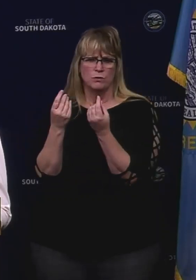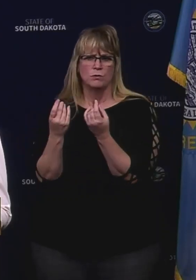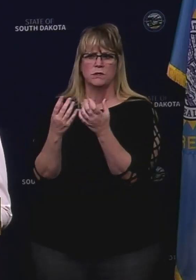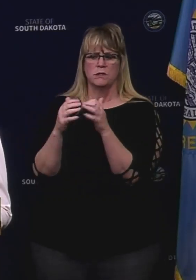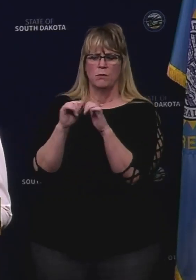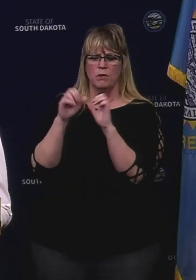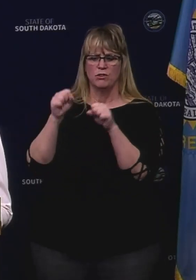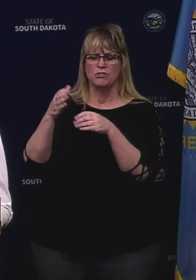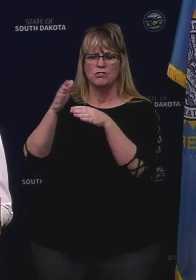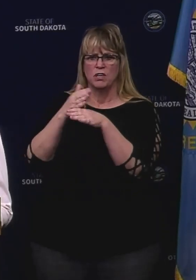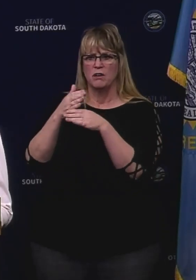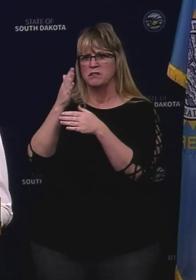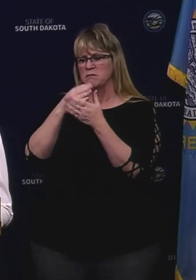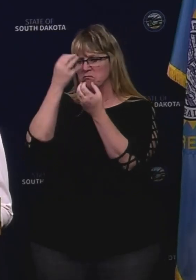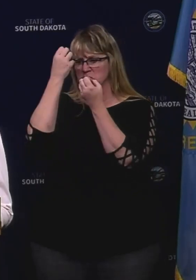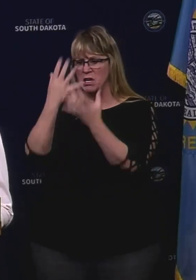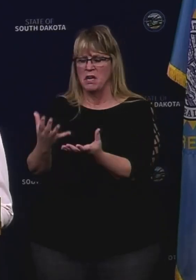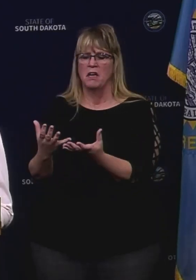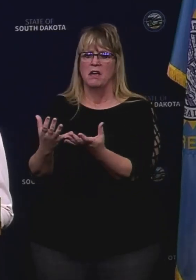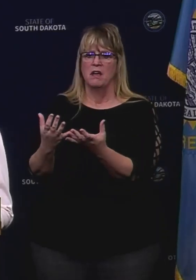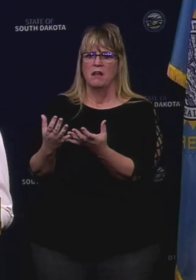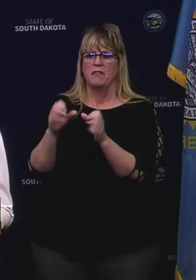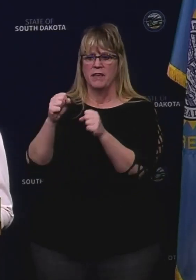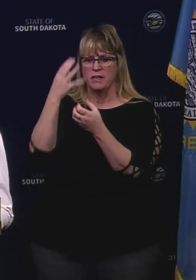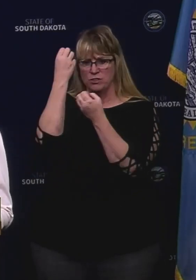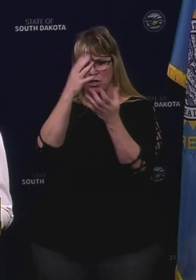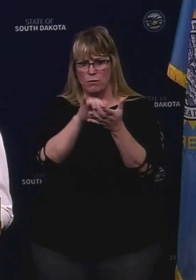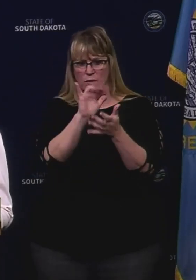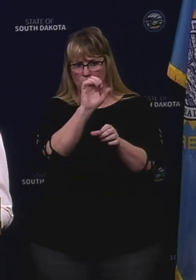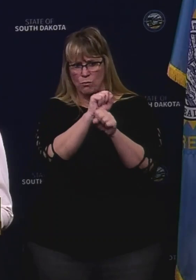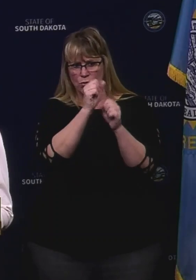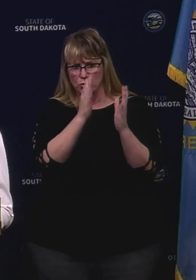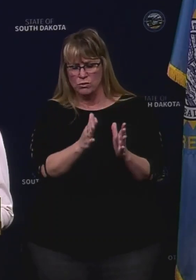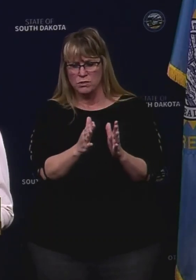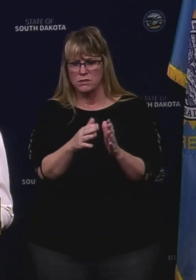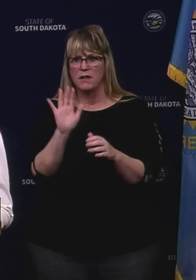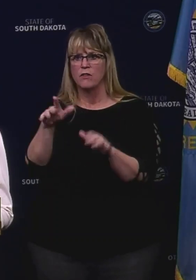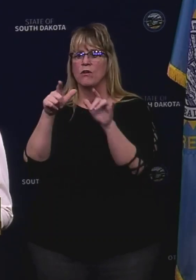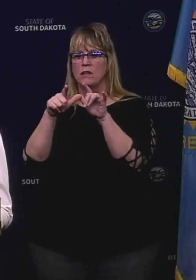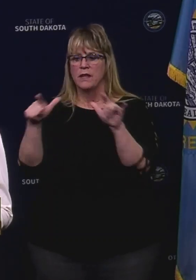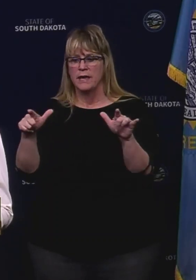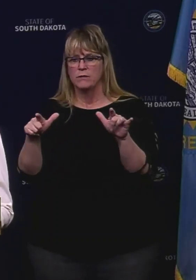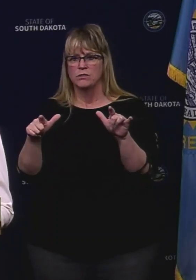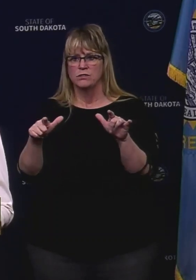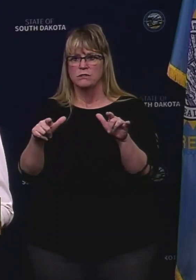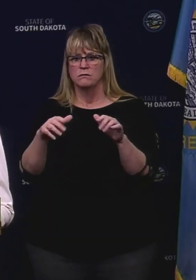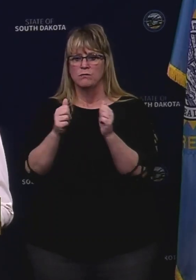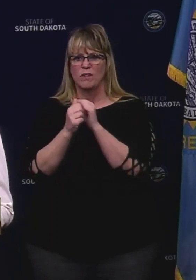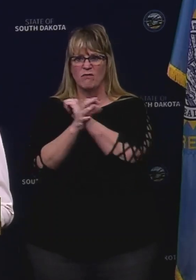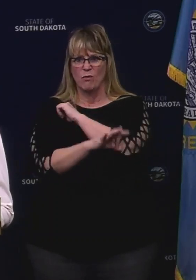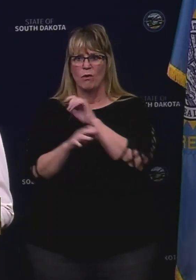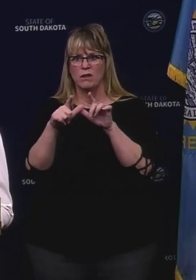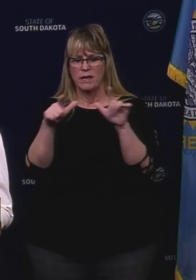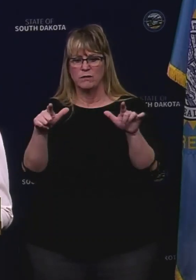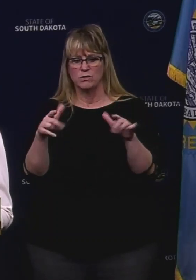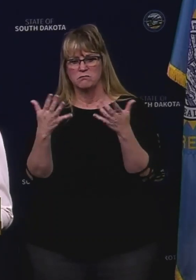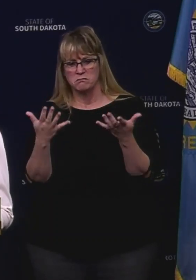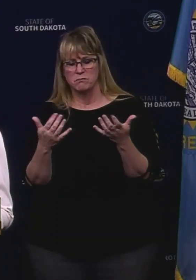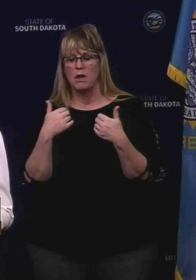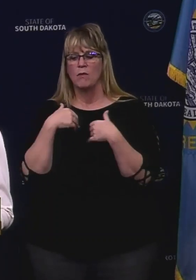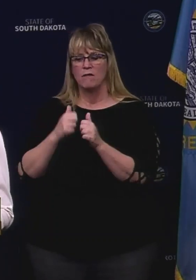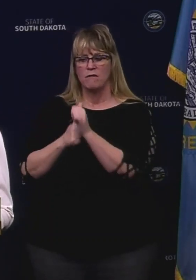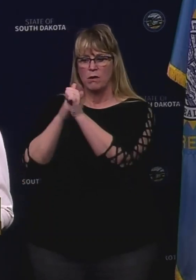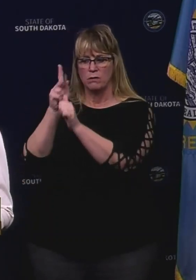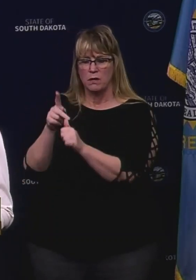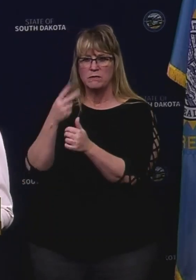We were able to share some information that they could share with their workers in the languages that they needed. And so we've done some follow-up with them